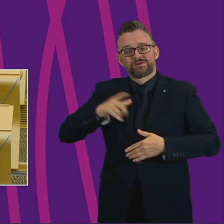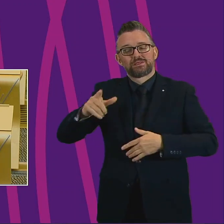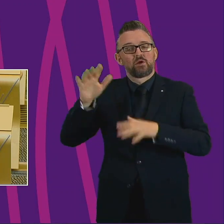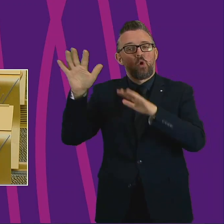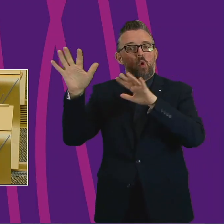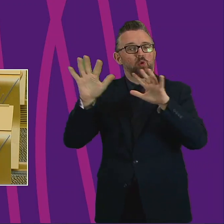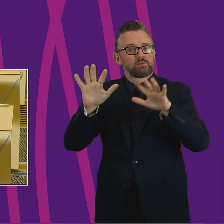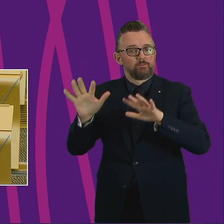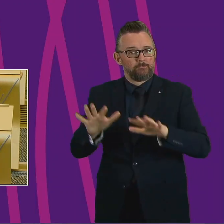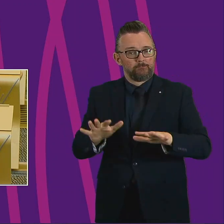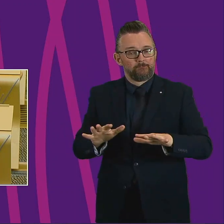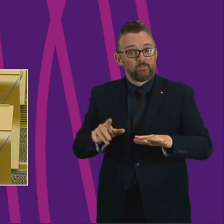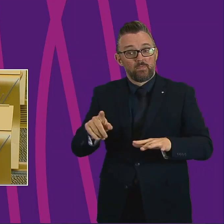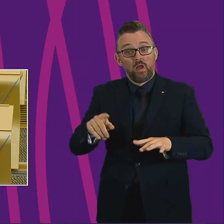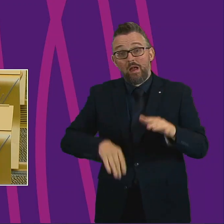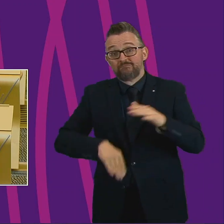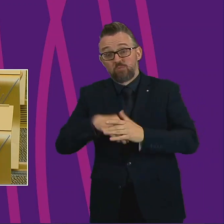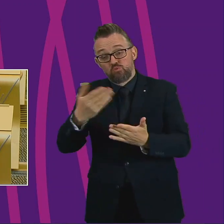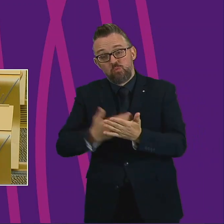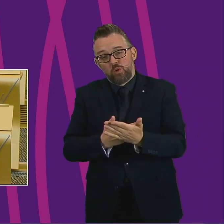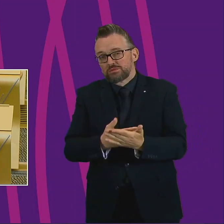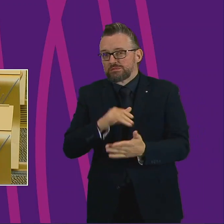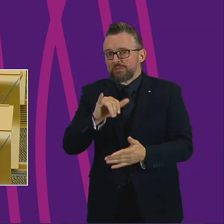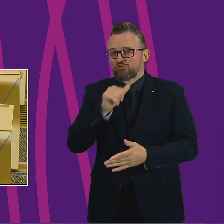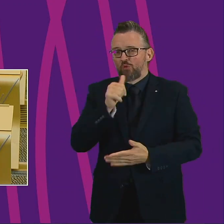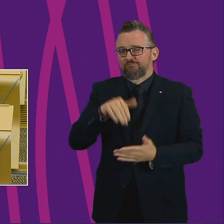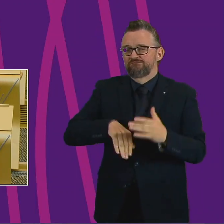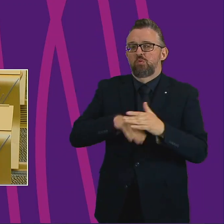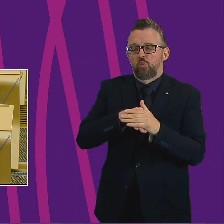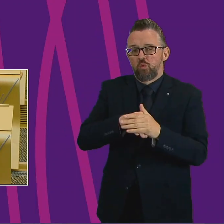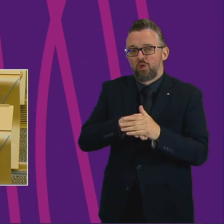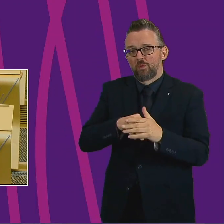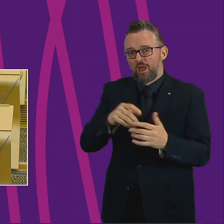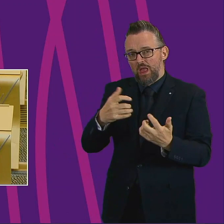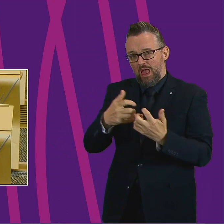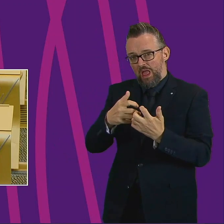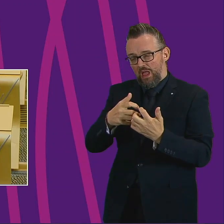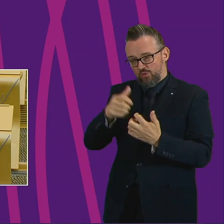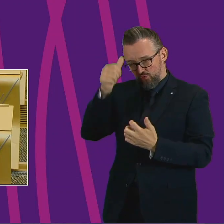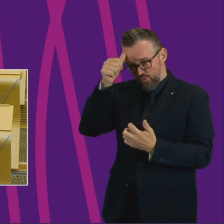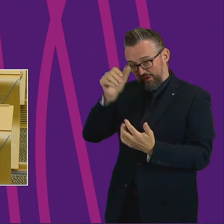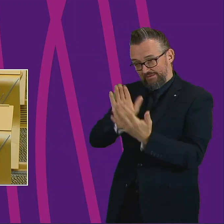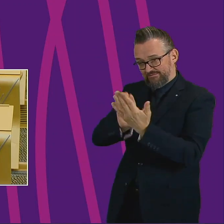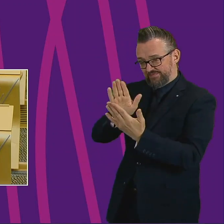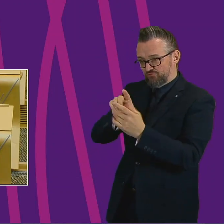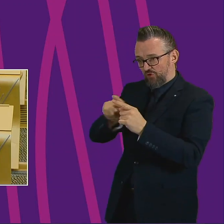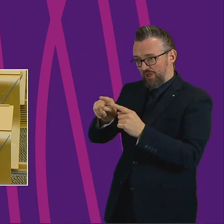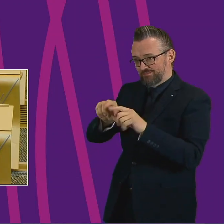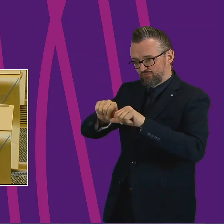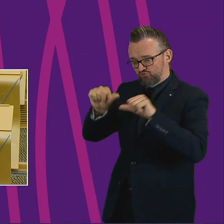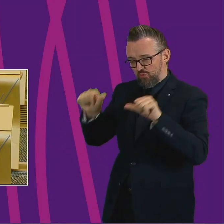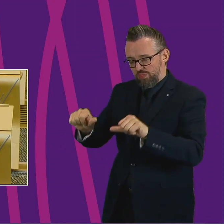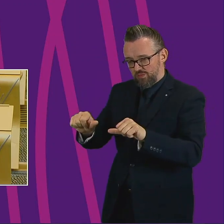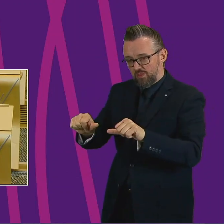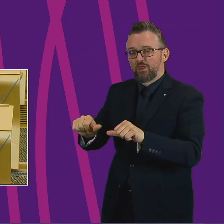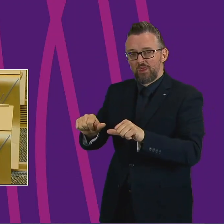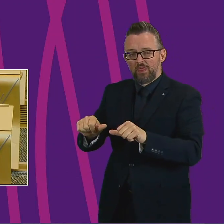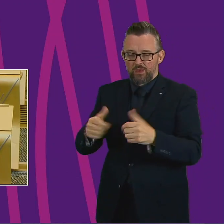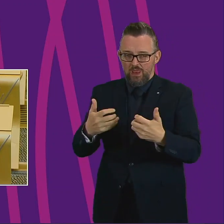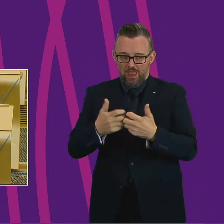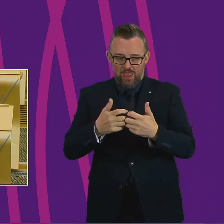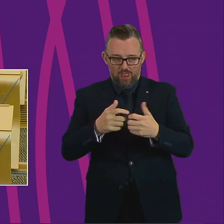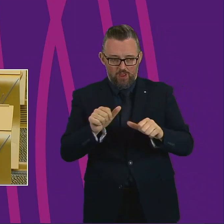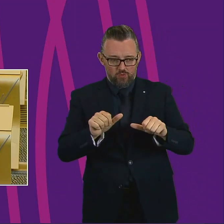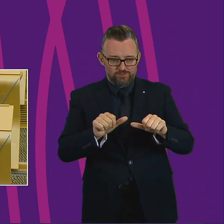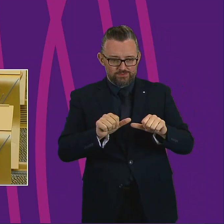may not be the complete report. It depends how they can meet both the commitment of the face-to-face talk-through and also do so in